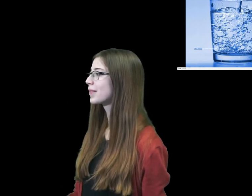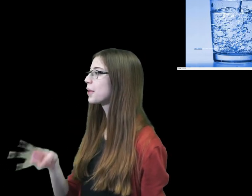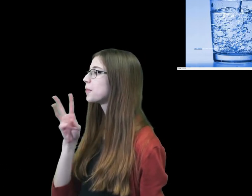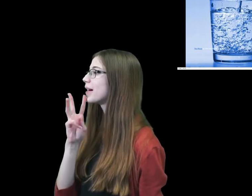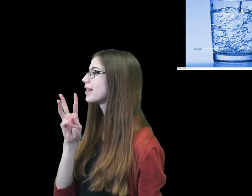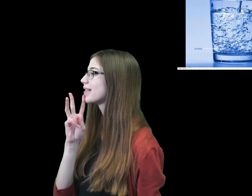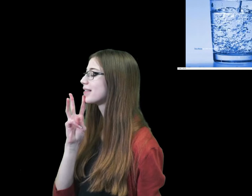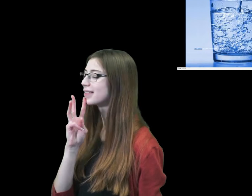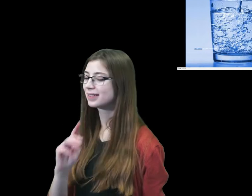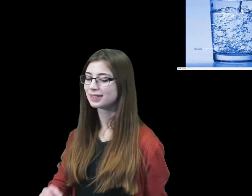Water.